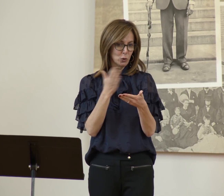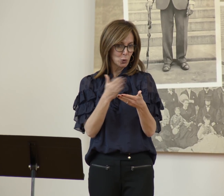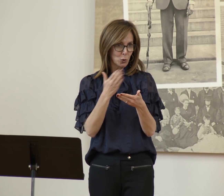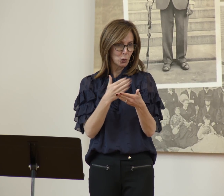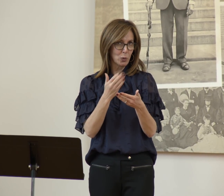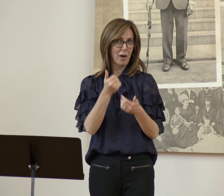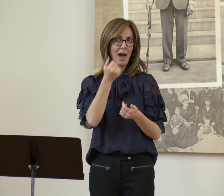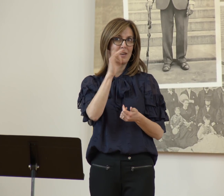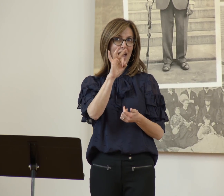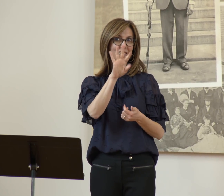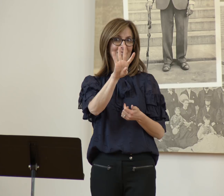published.